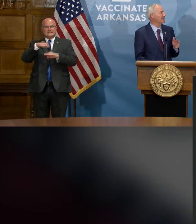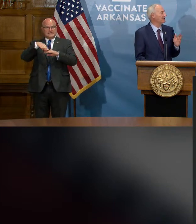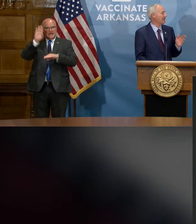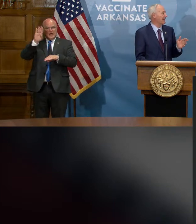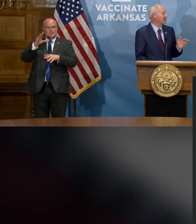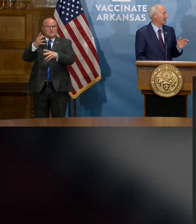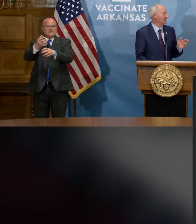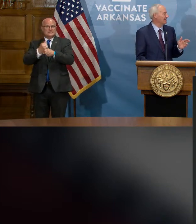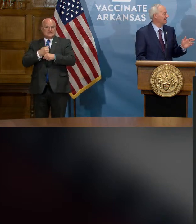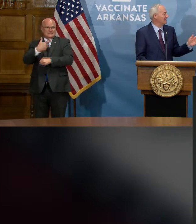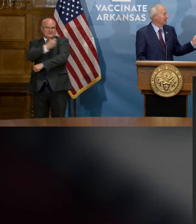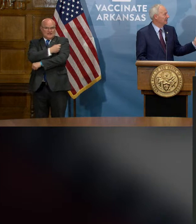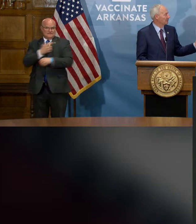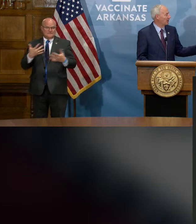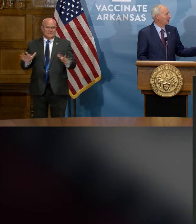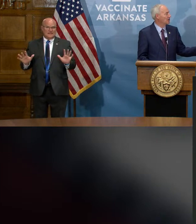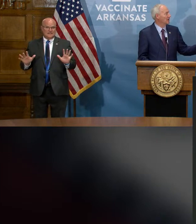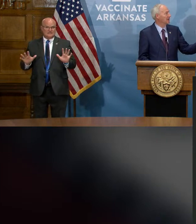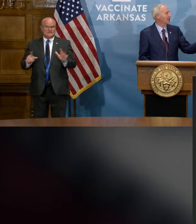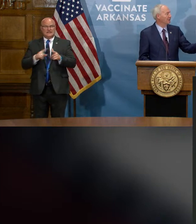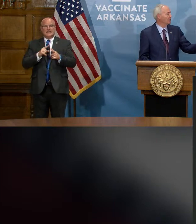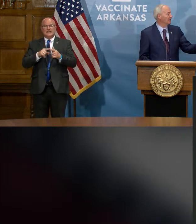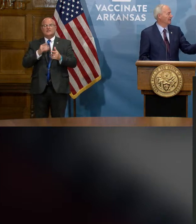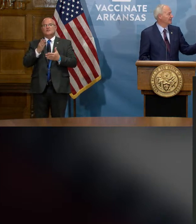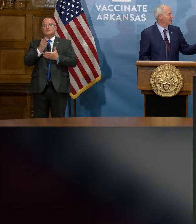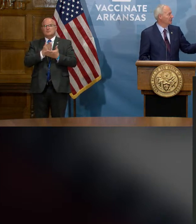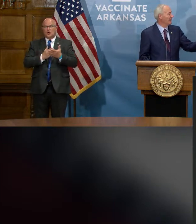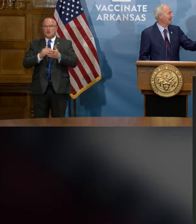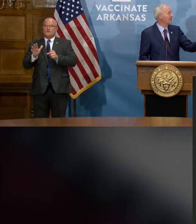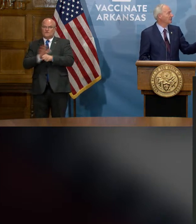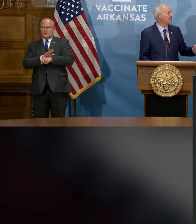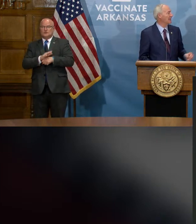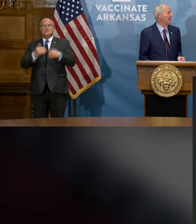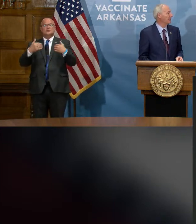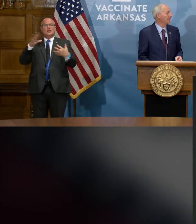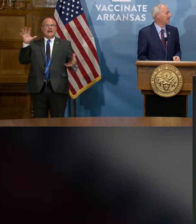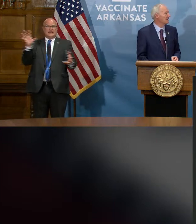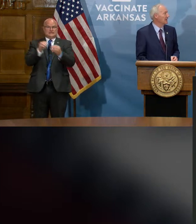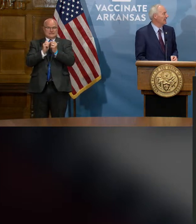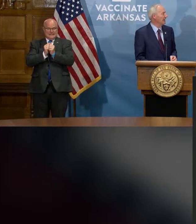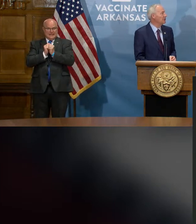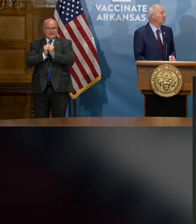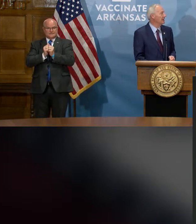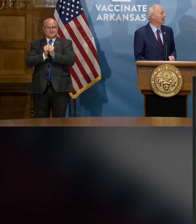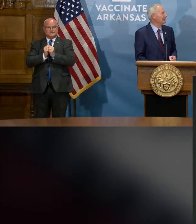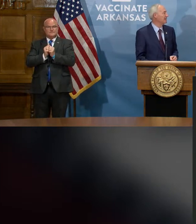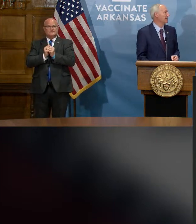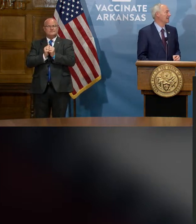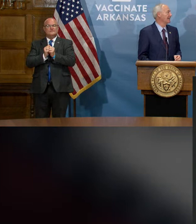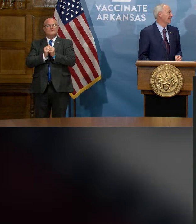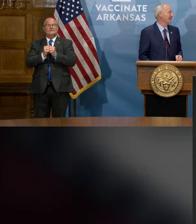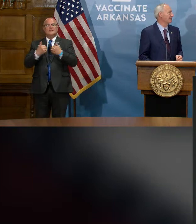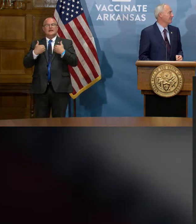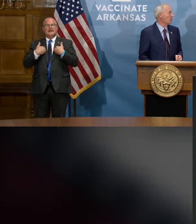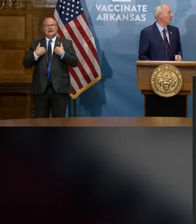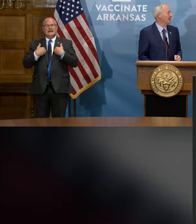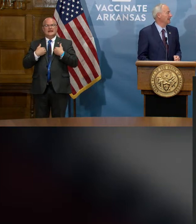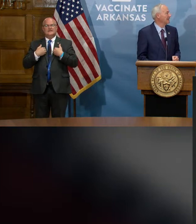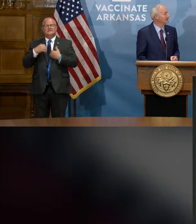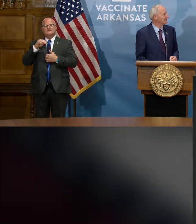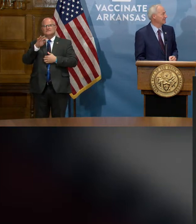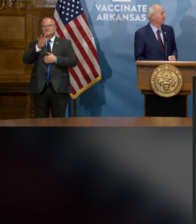have received a vaccine, either partially or fully. And so you add those together and you get